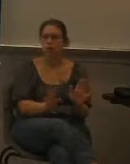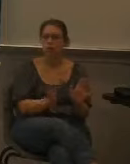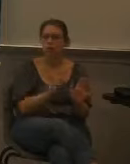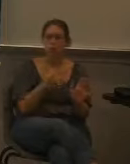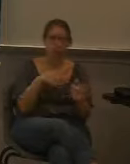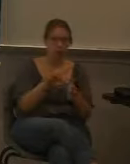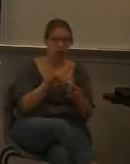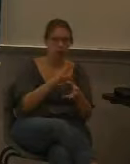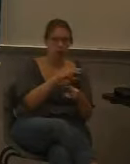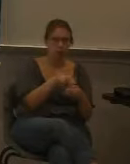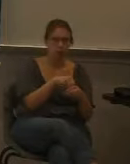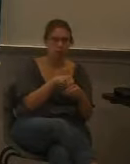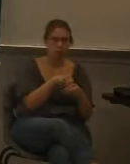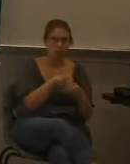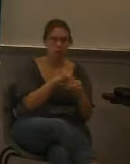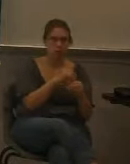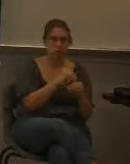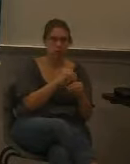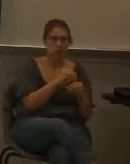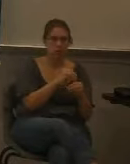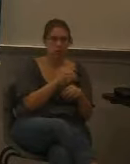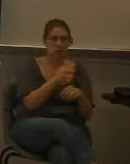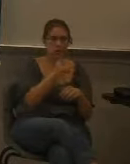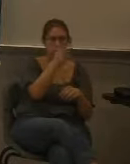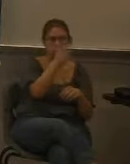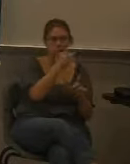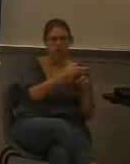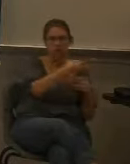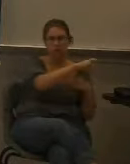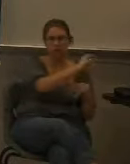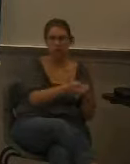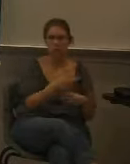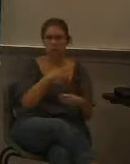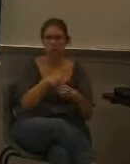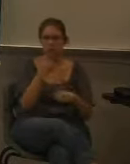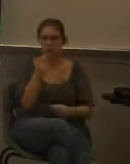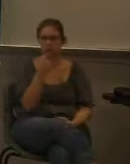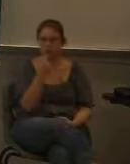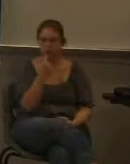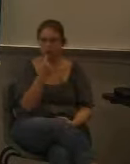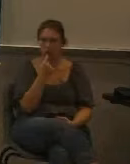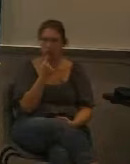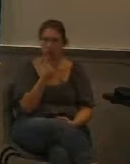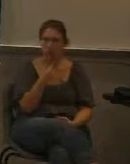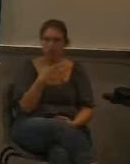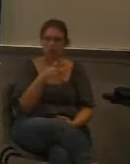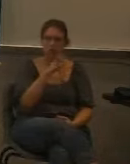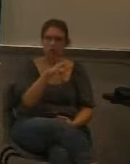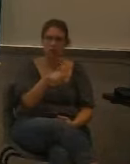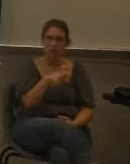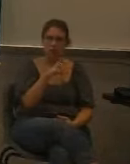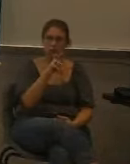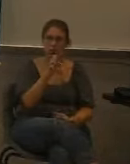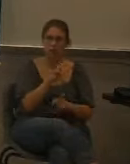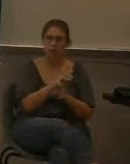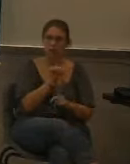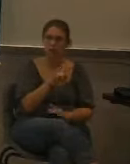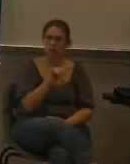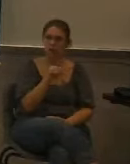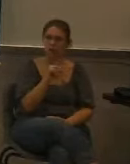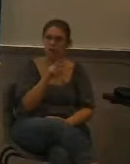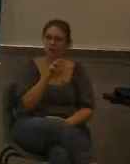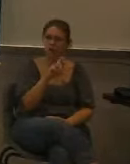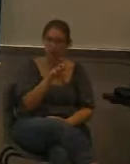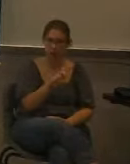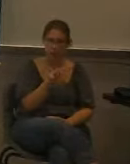accounted for terrestrial infall, let's say. You forgot, like, repopulation of your invertebrate species,